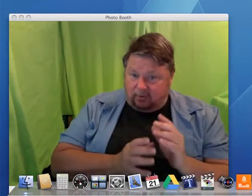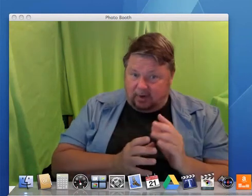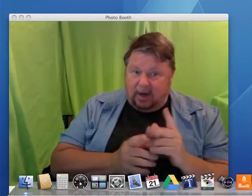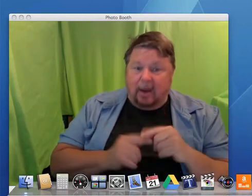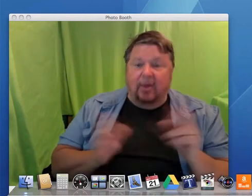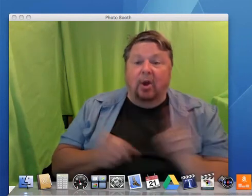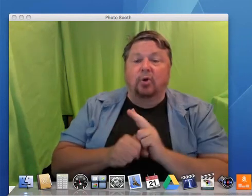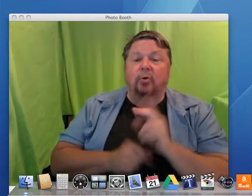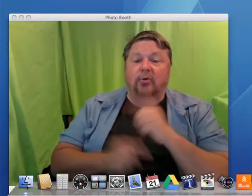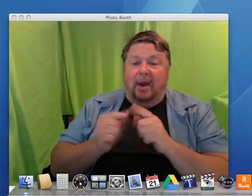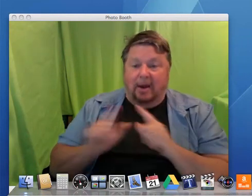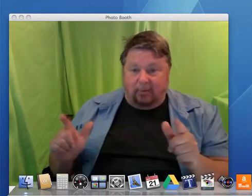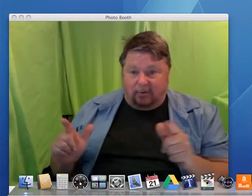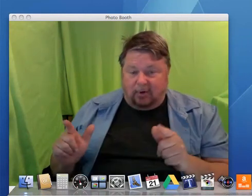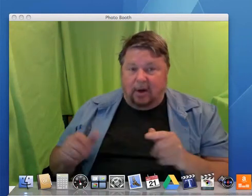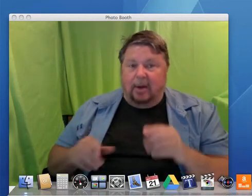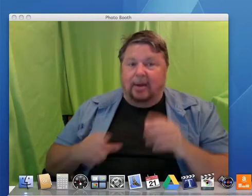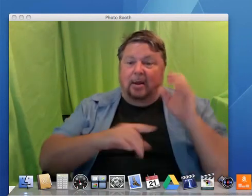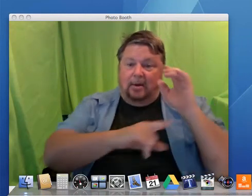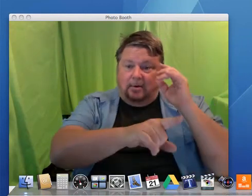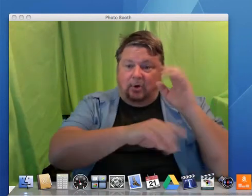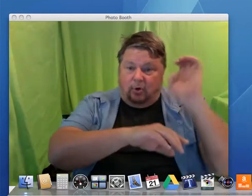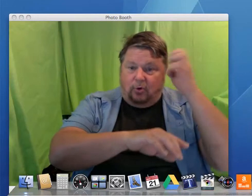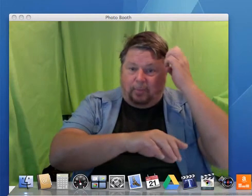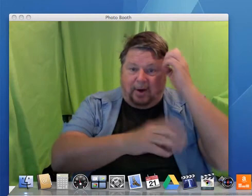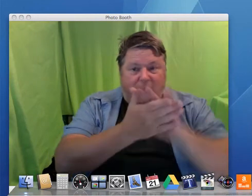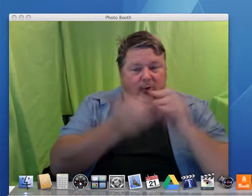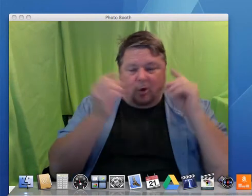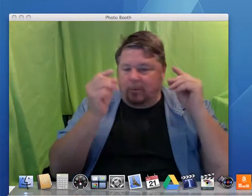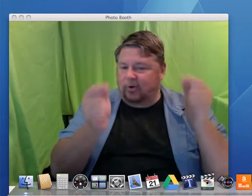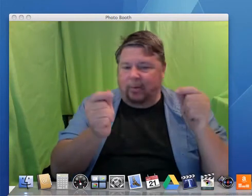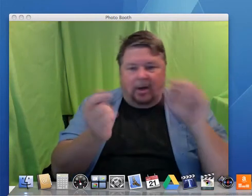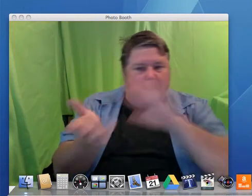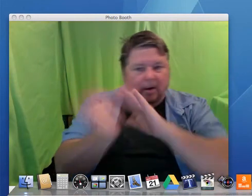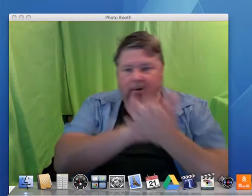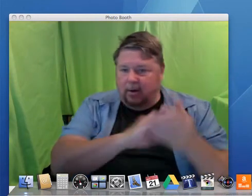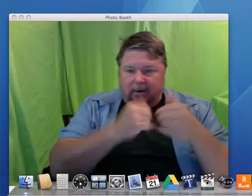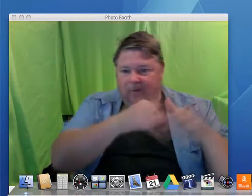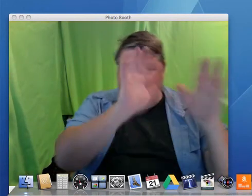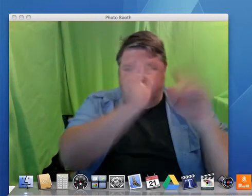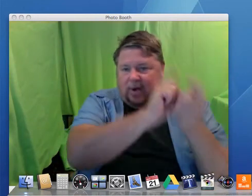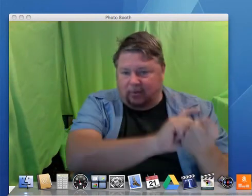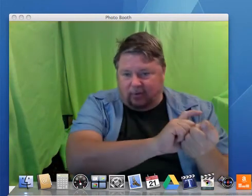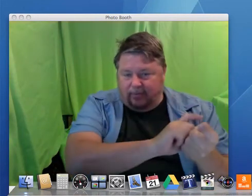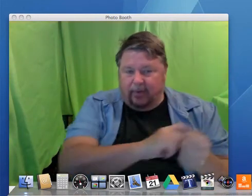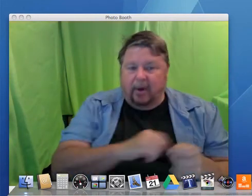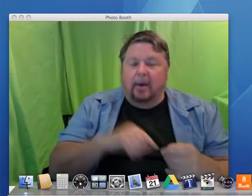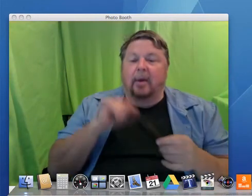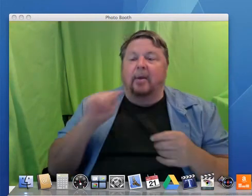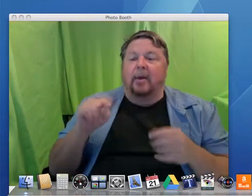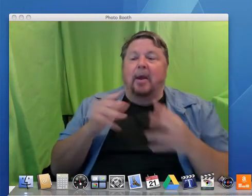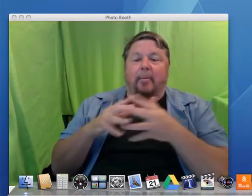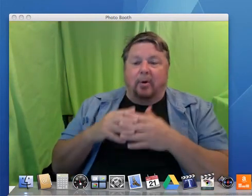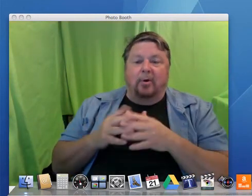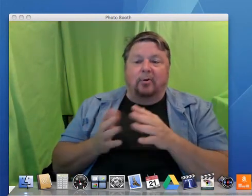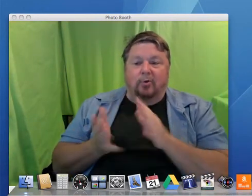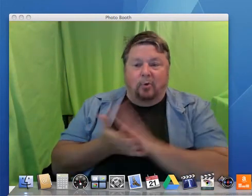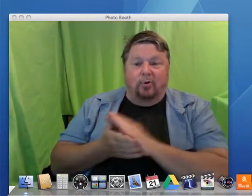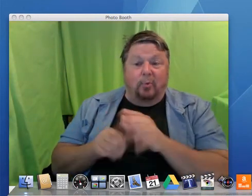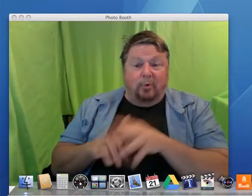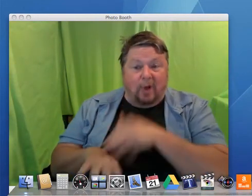teachers that use sign language. The European schools almost immediately changed. The